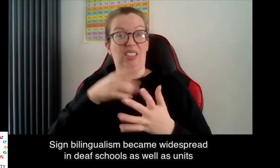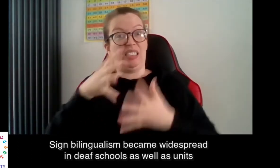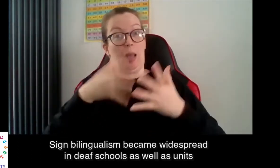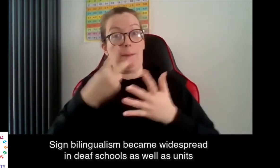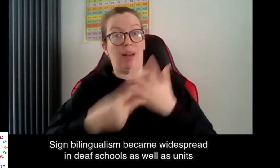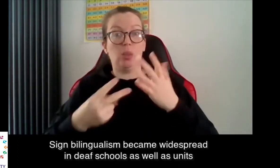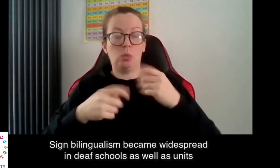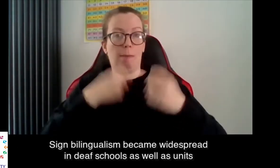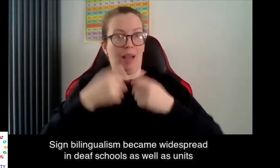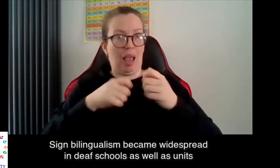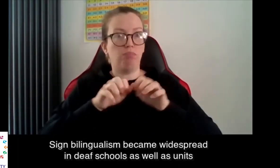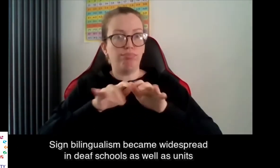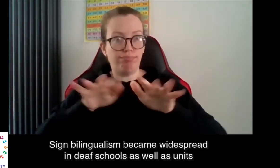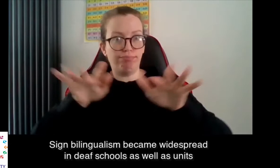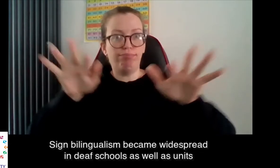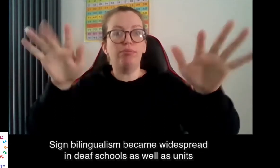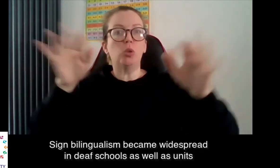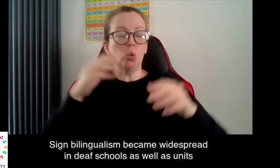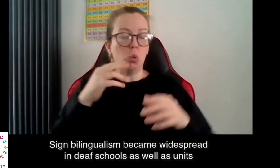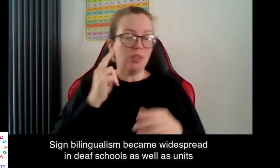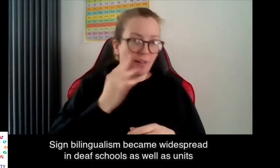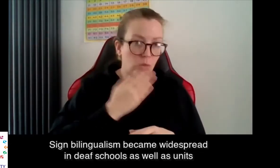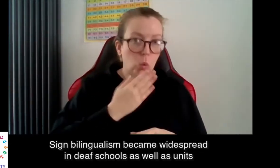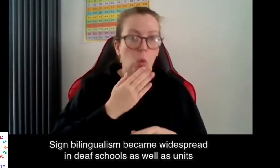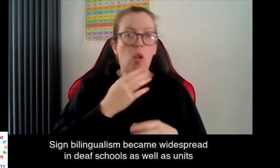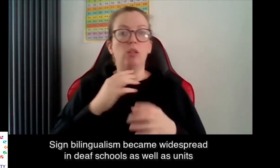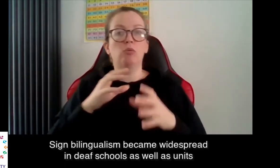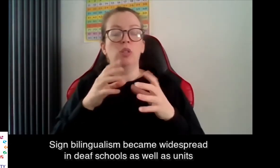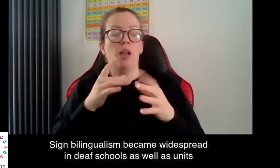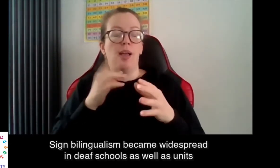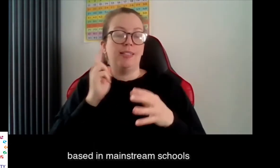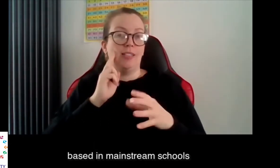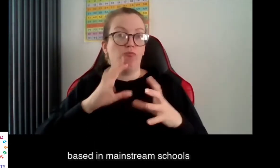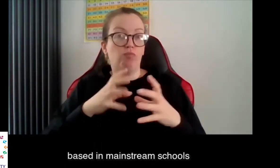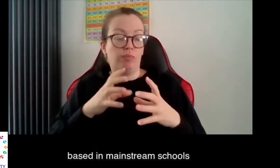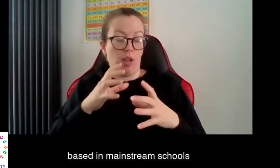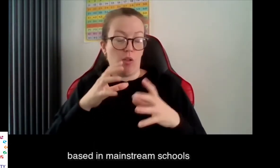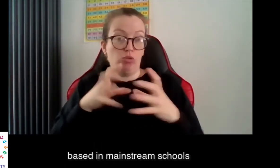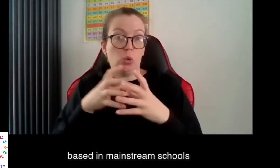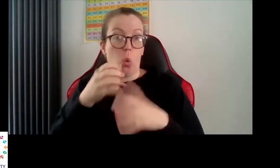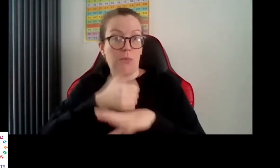Sign bilingualism became widespread in deaf schools as well as units based in mainstream schools.